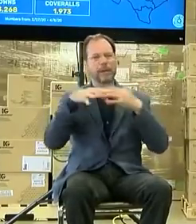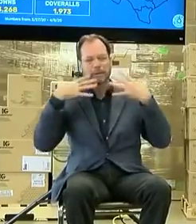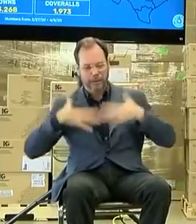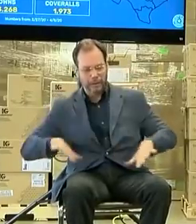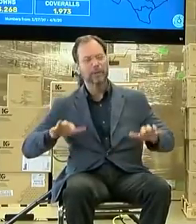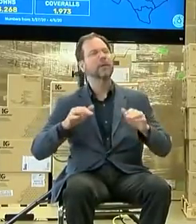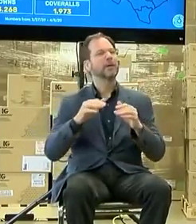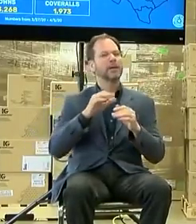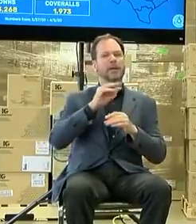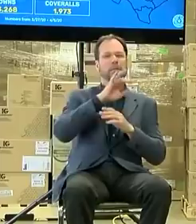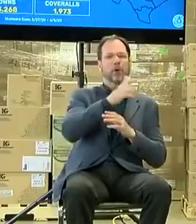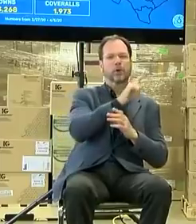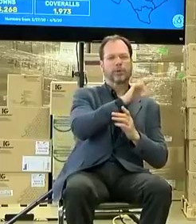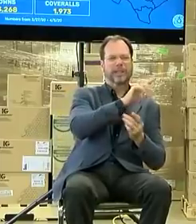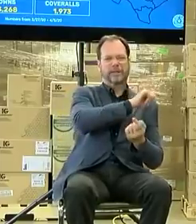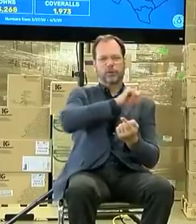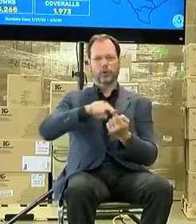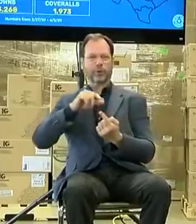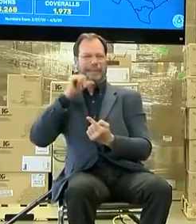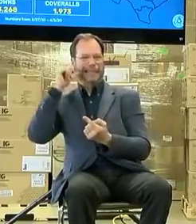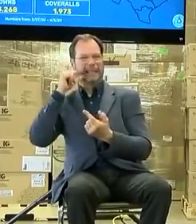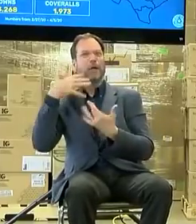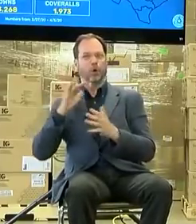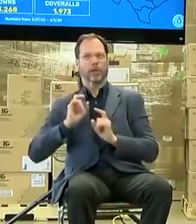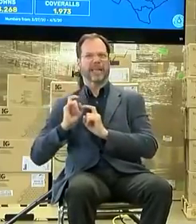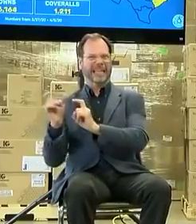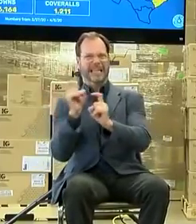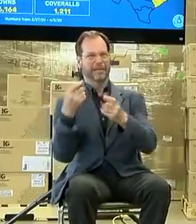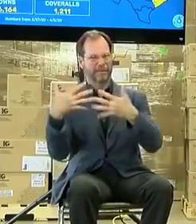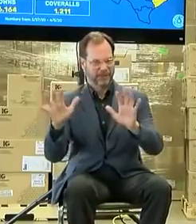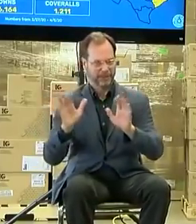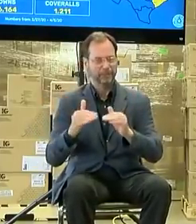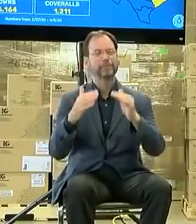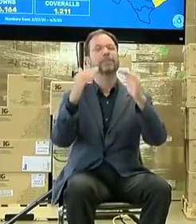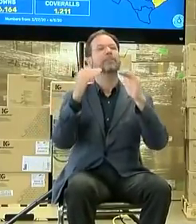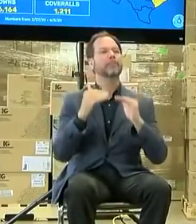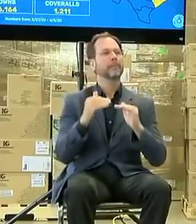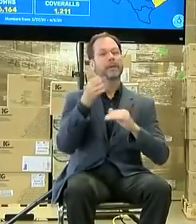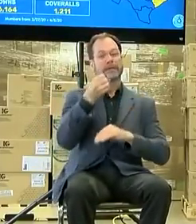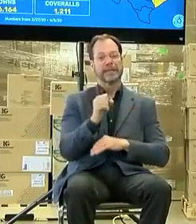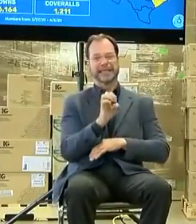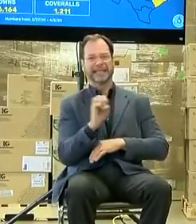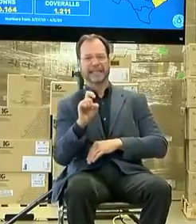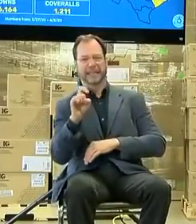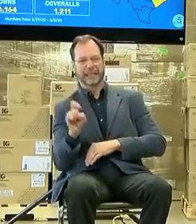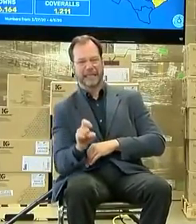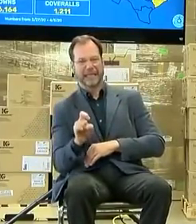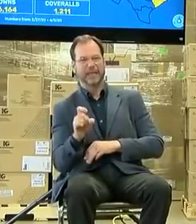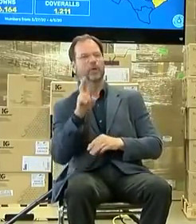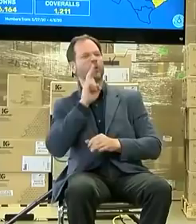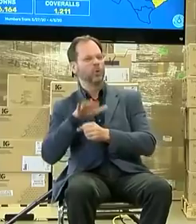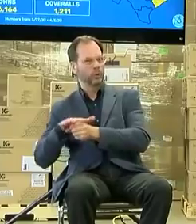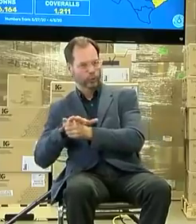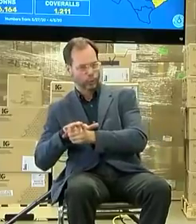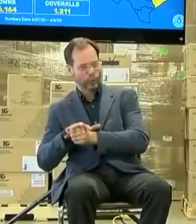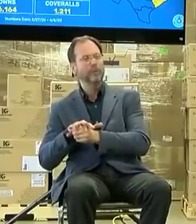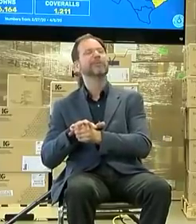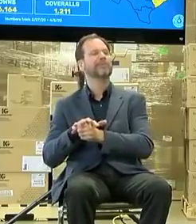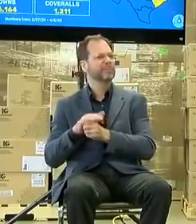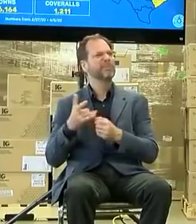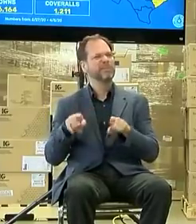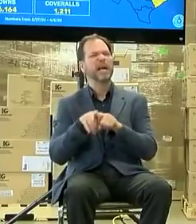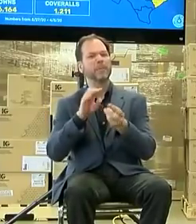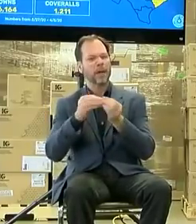March 27th through yesterday have been distributed. Next slide will be for the Southeast Texas or the Houston area. Again,